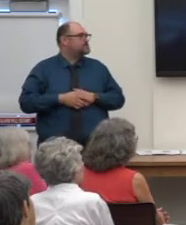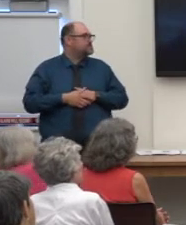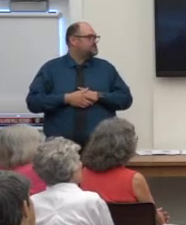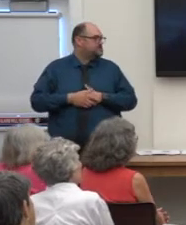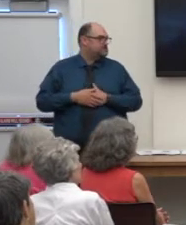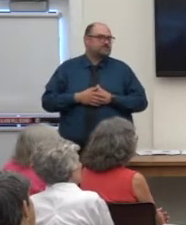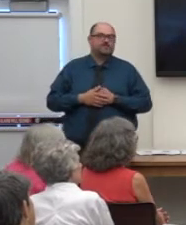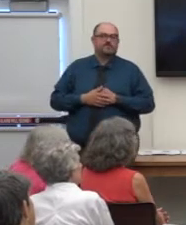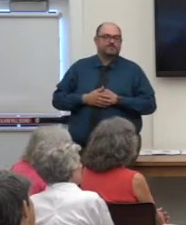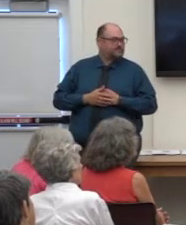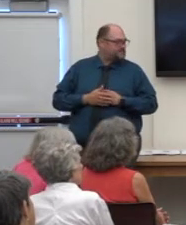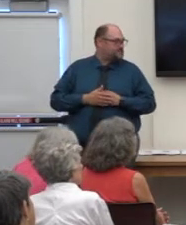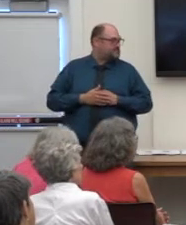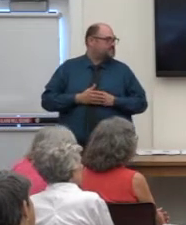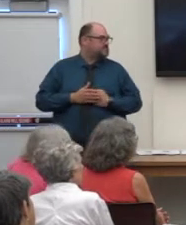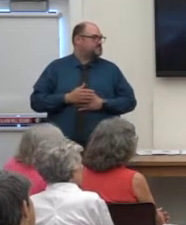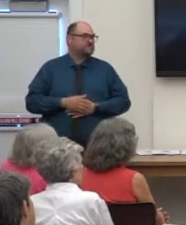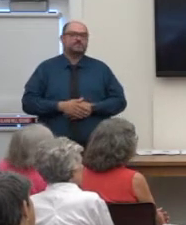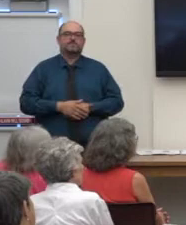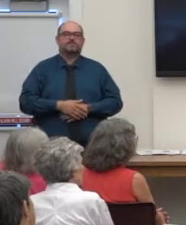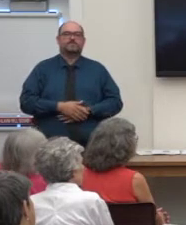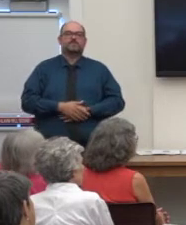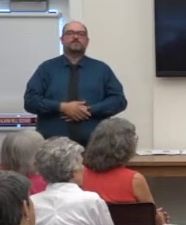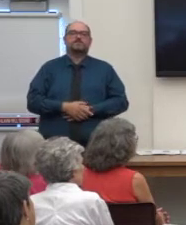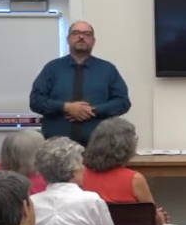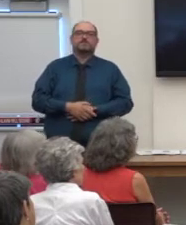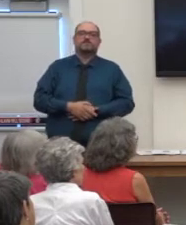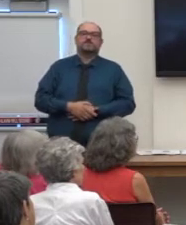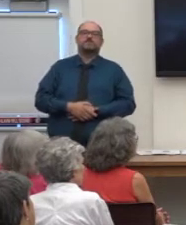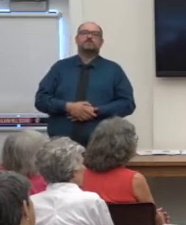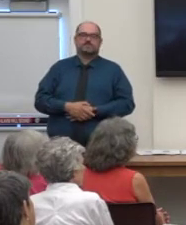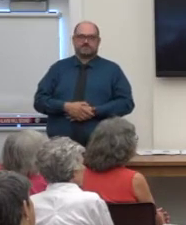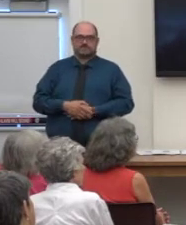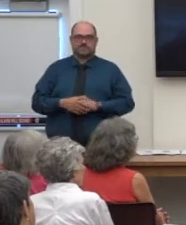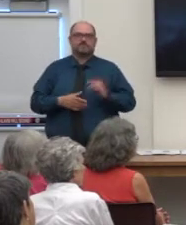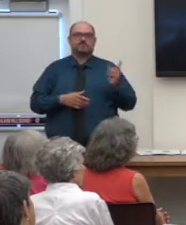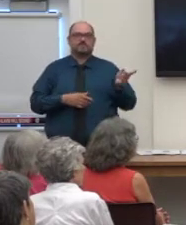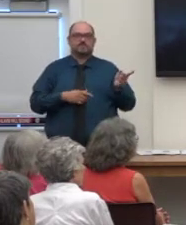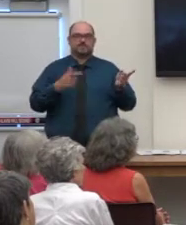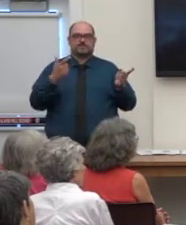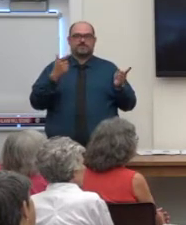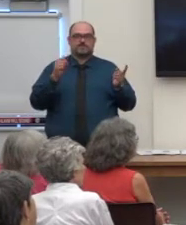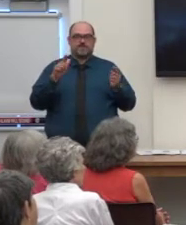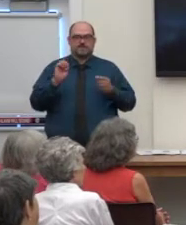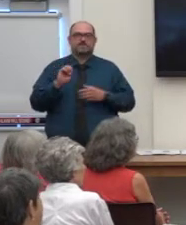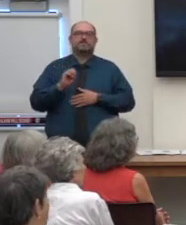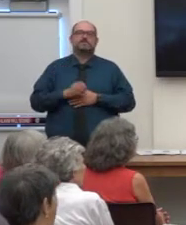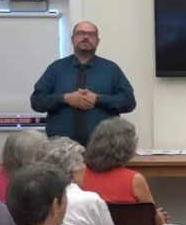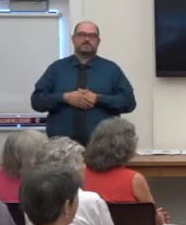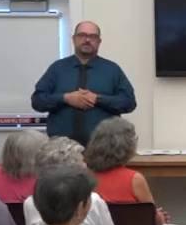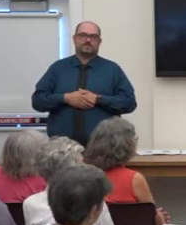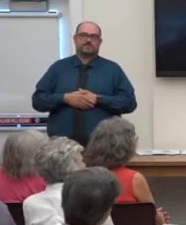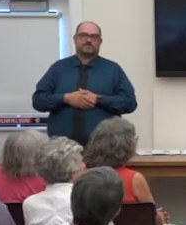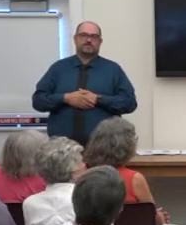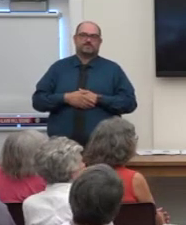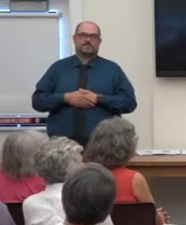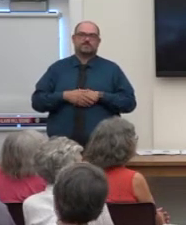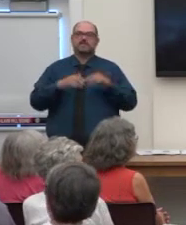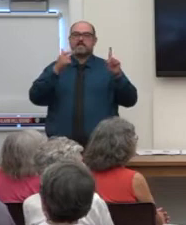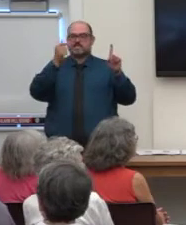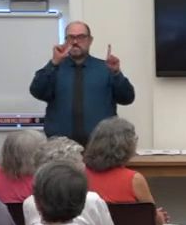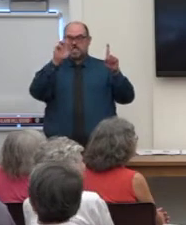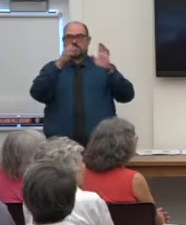Also, as Gail Hunting pointed out, this is also the sign for cuckold. Do you know what that means?